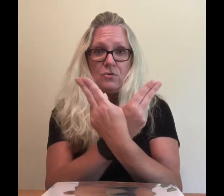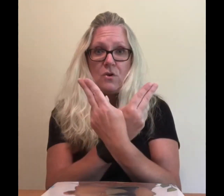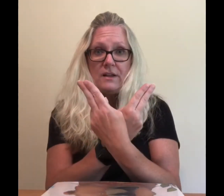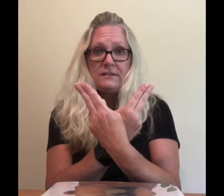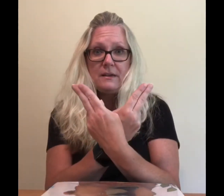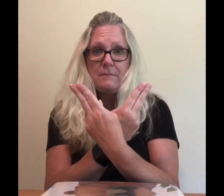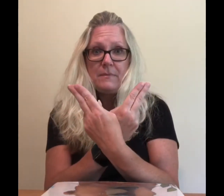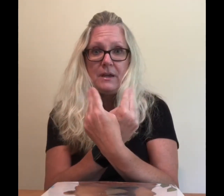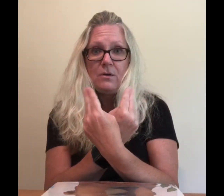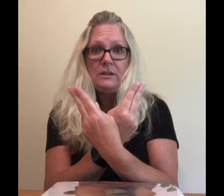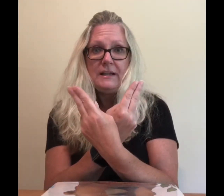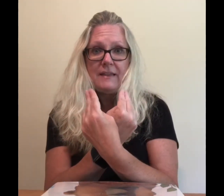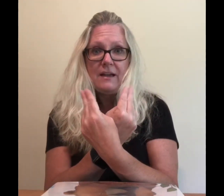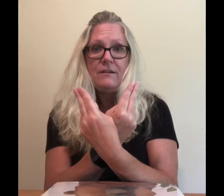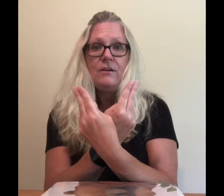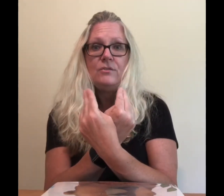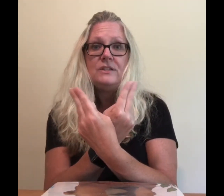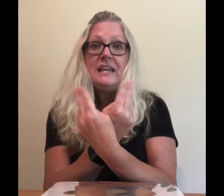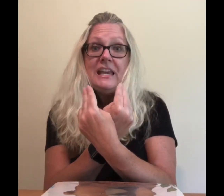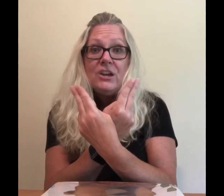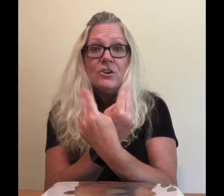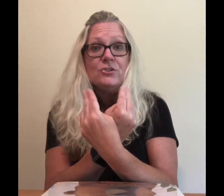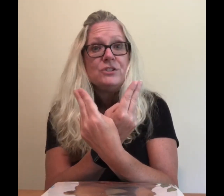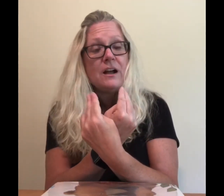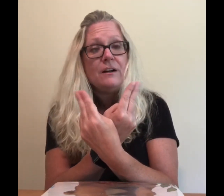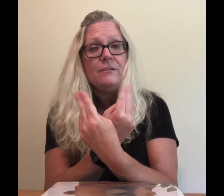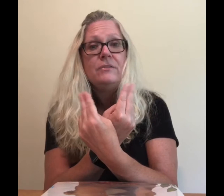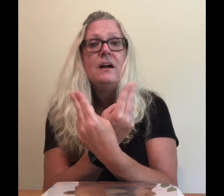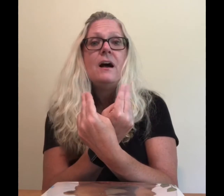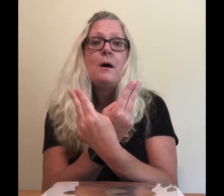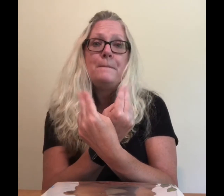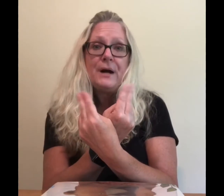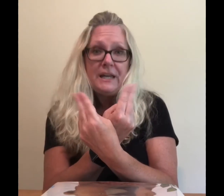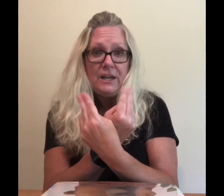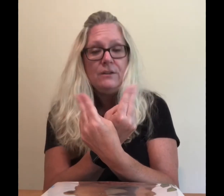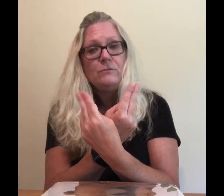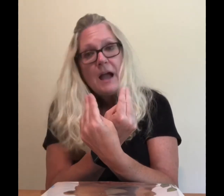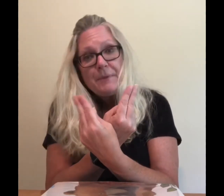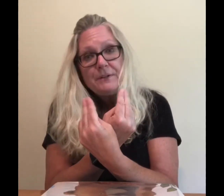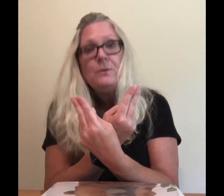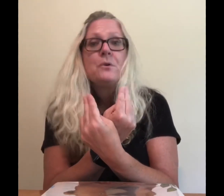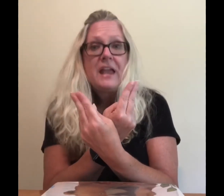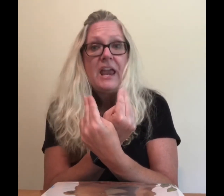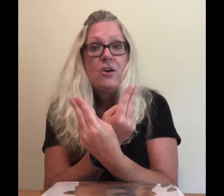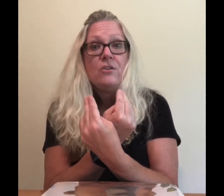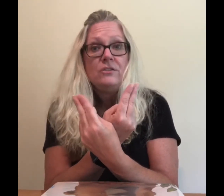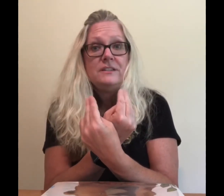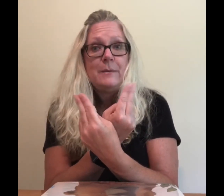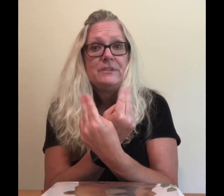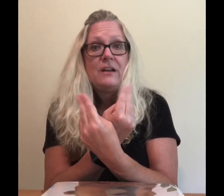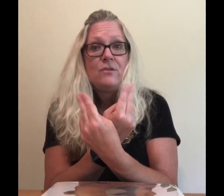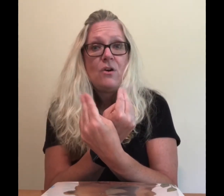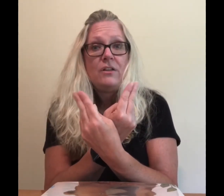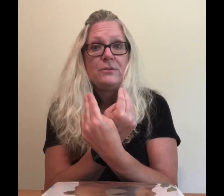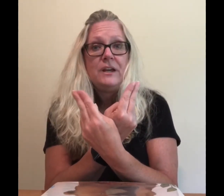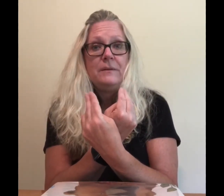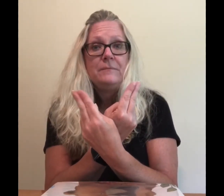cross them and go like that for the ears of a bunny, rabbit, or a hare. Same sign for all three,